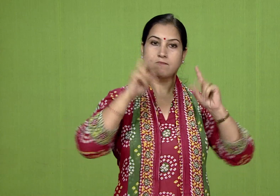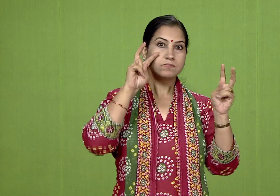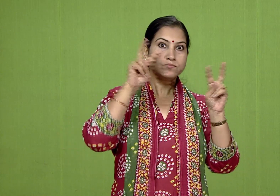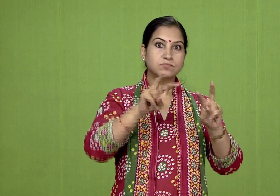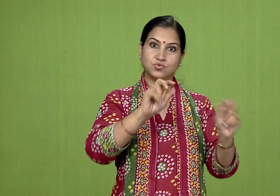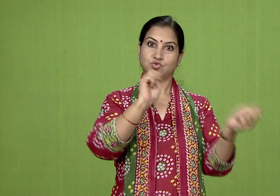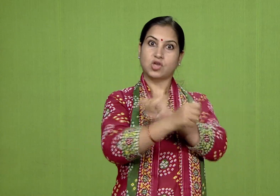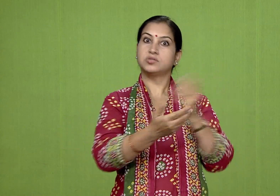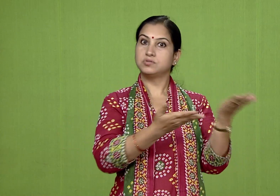life.